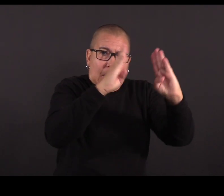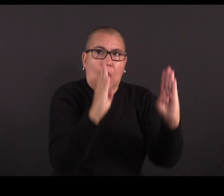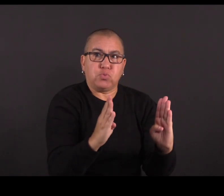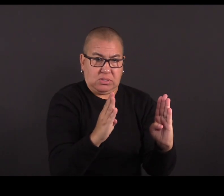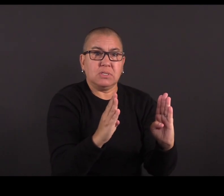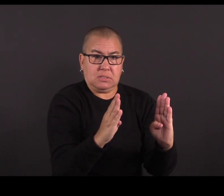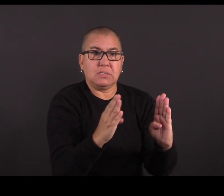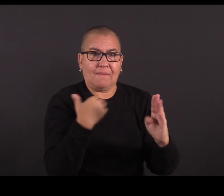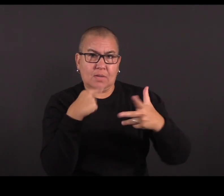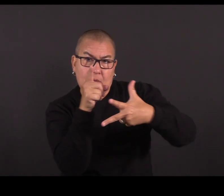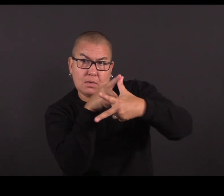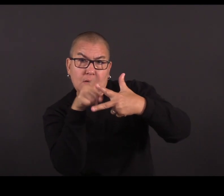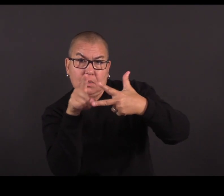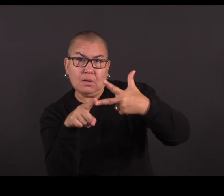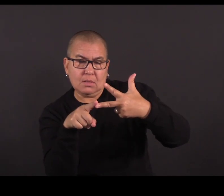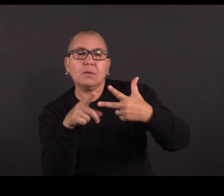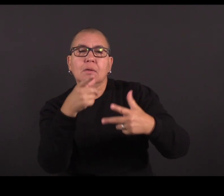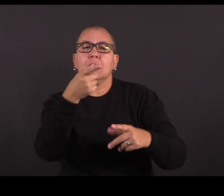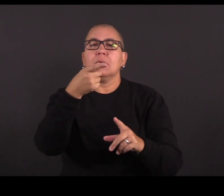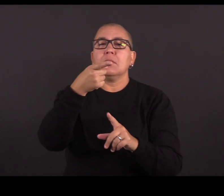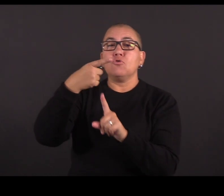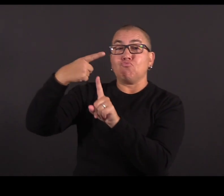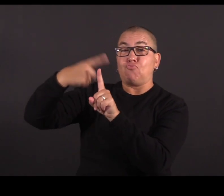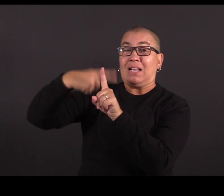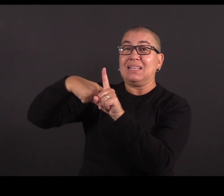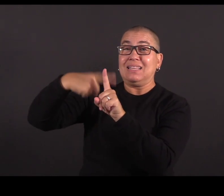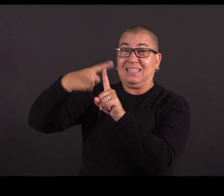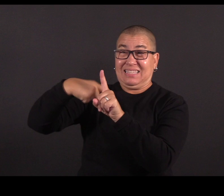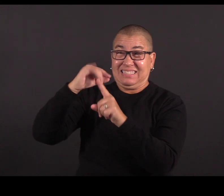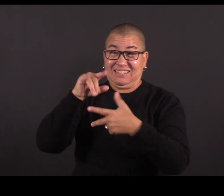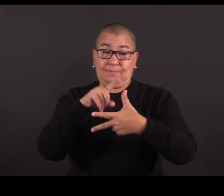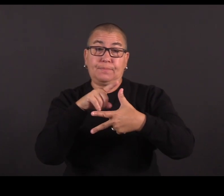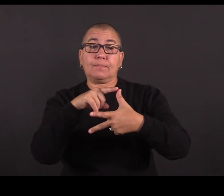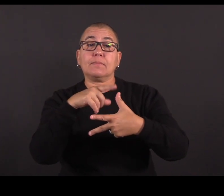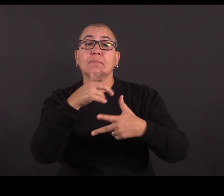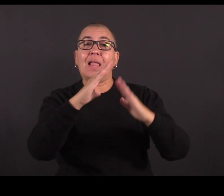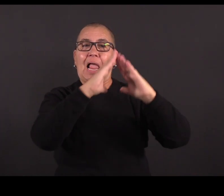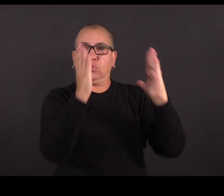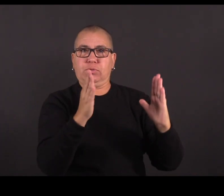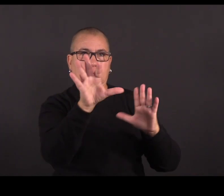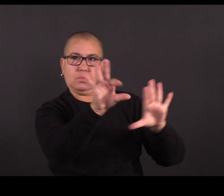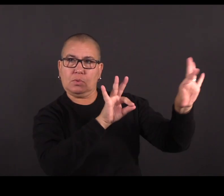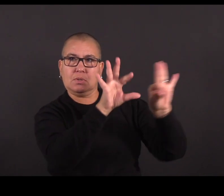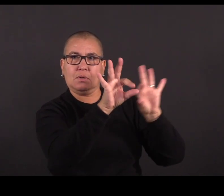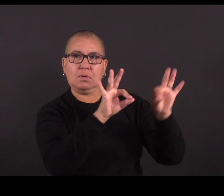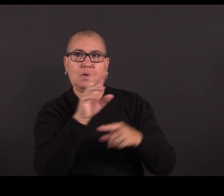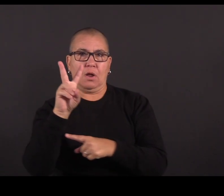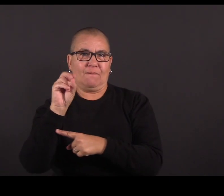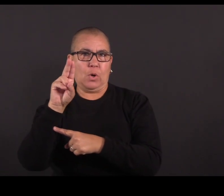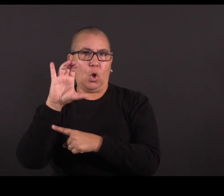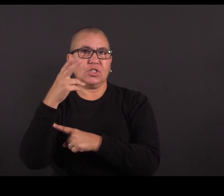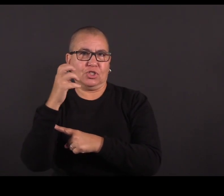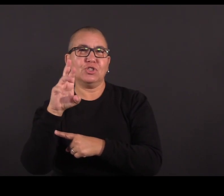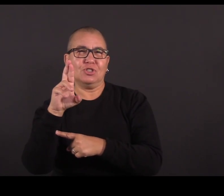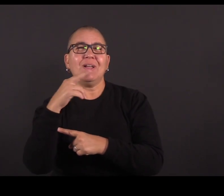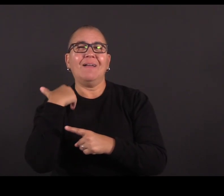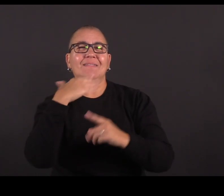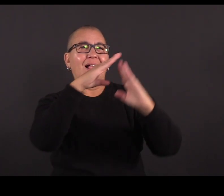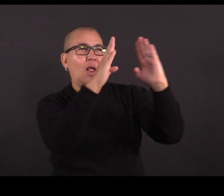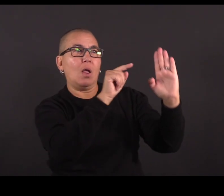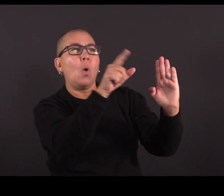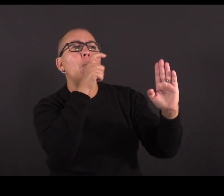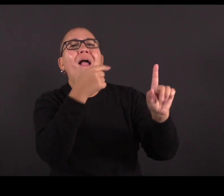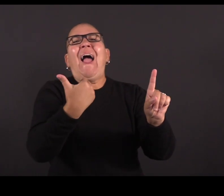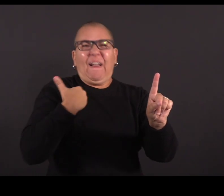rental subsidies, which include the Housing Choice Voucher, or HCV, also commonly known as